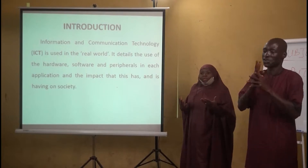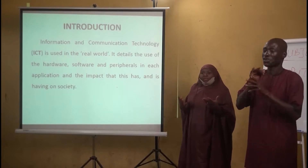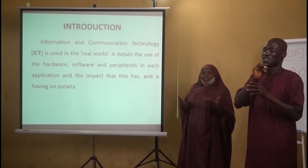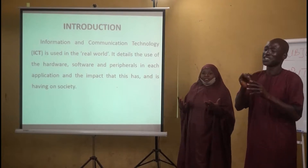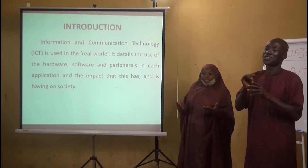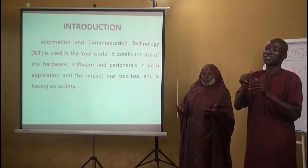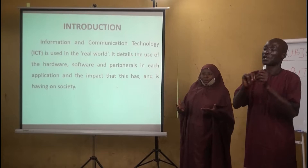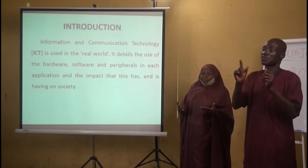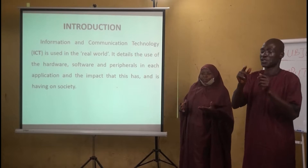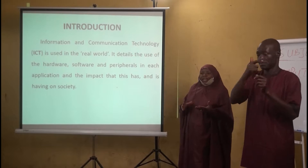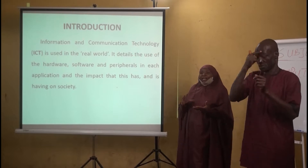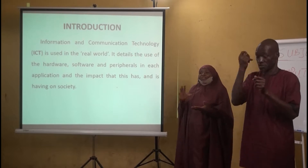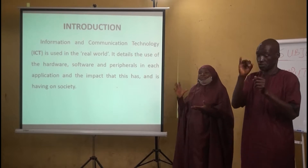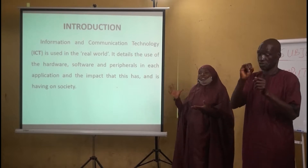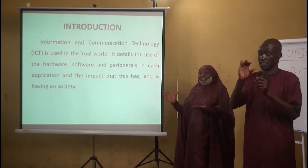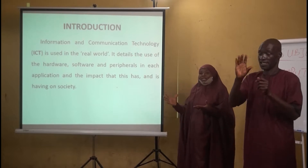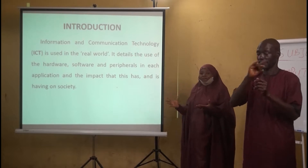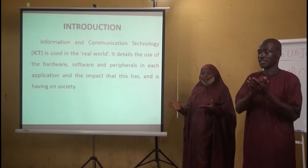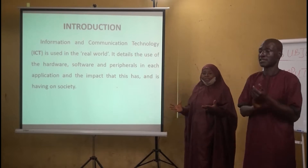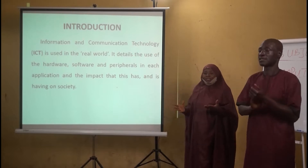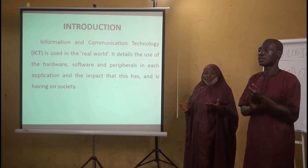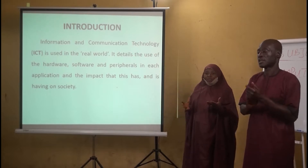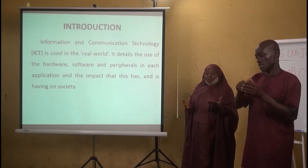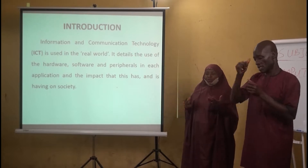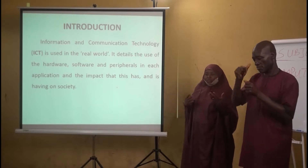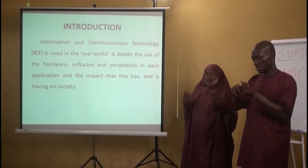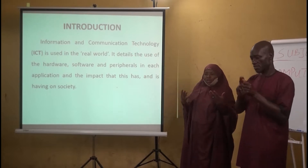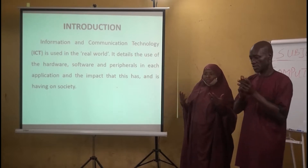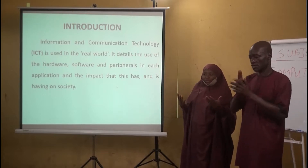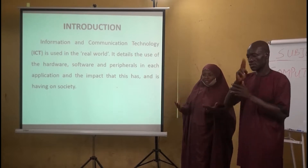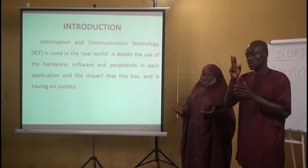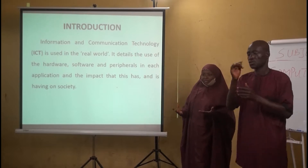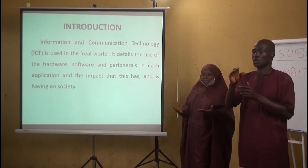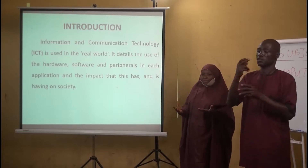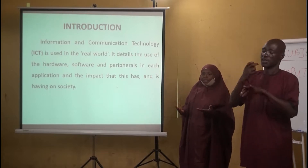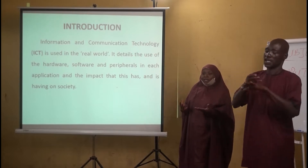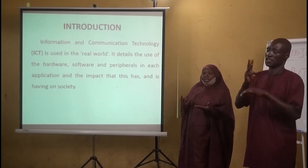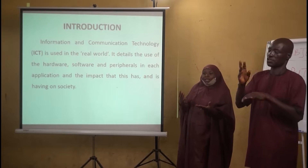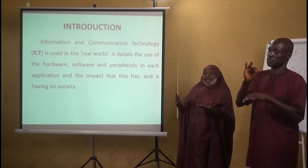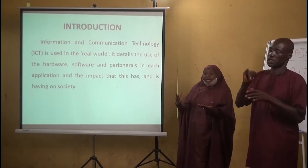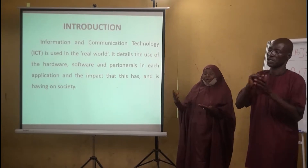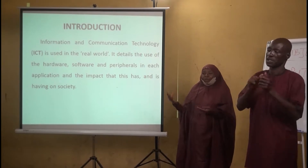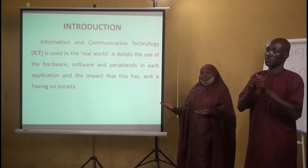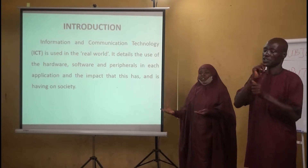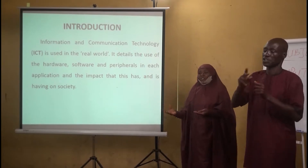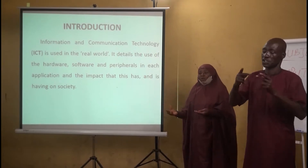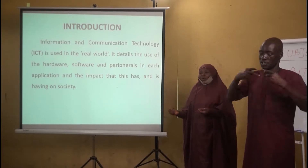And this hardware are the physical components of the what? Of the system, like our monitor,